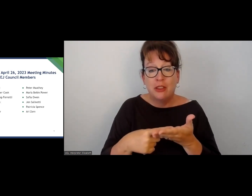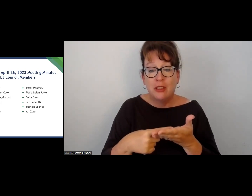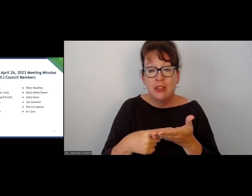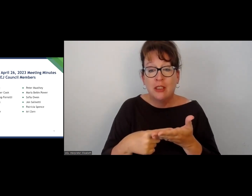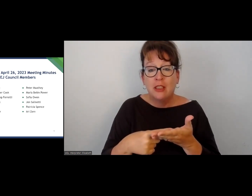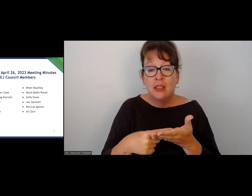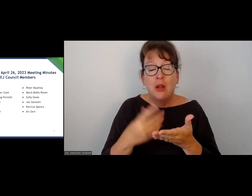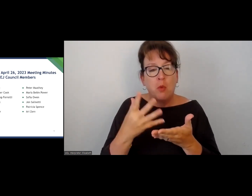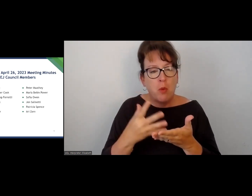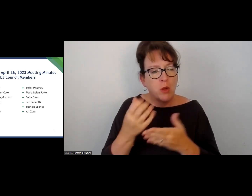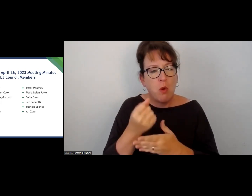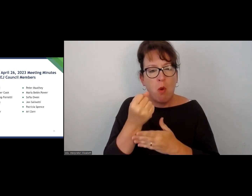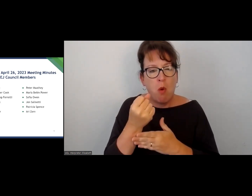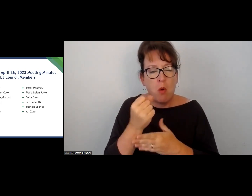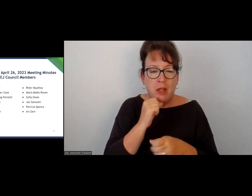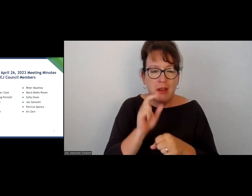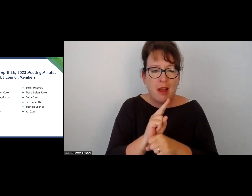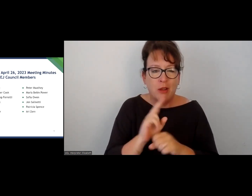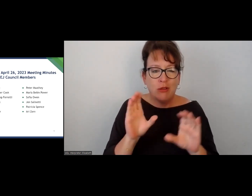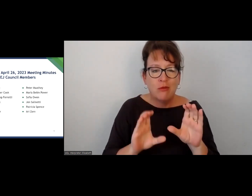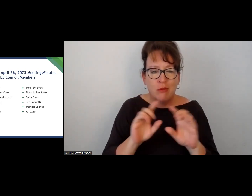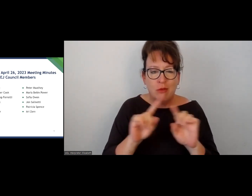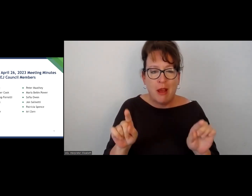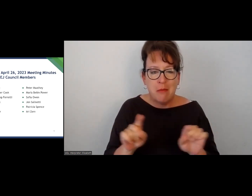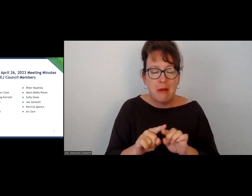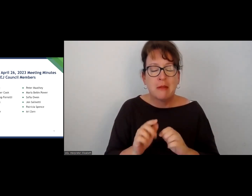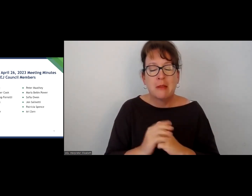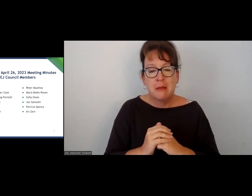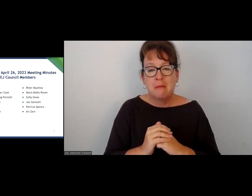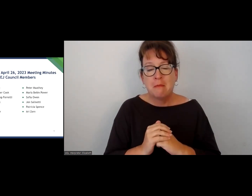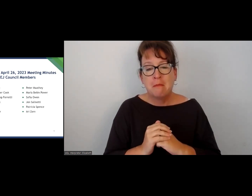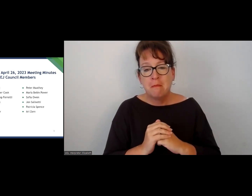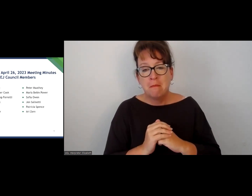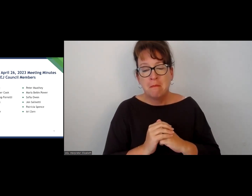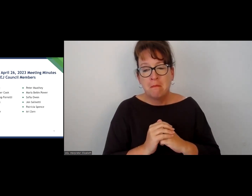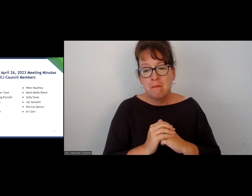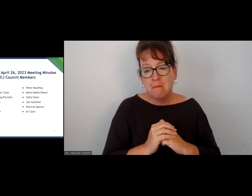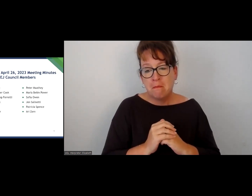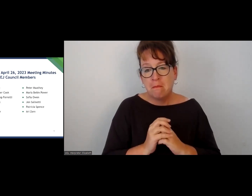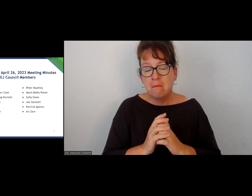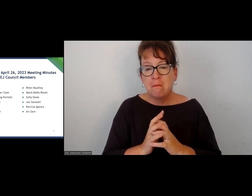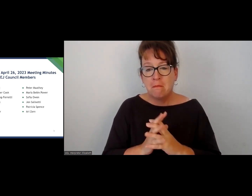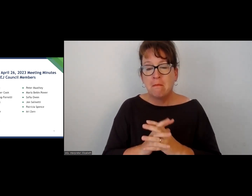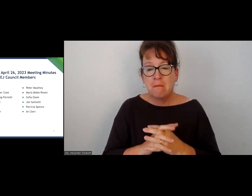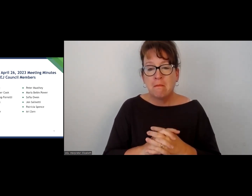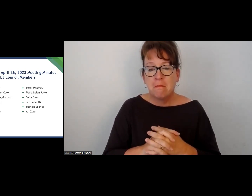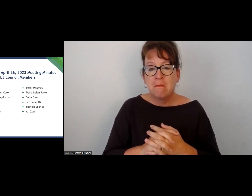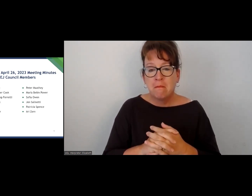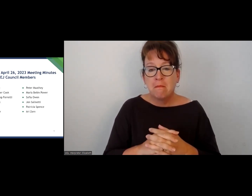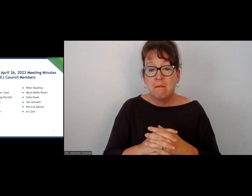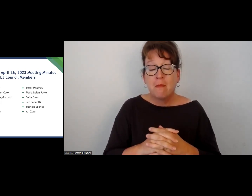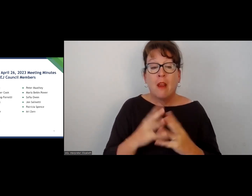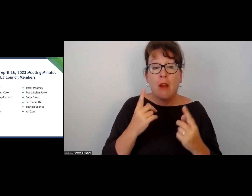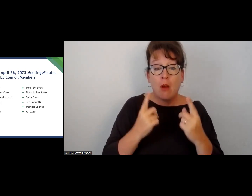refrain of the chat box, and really in the end of the question